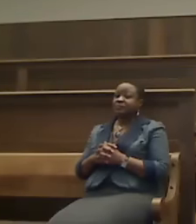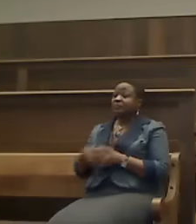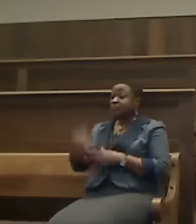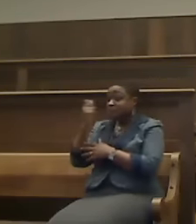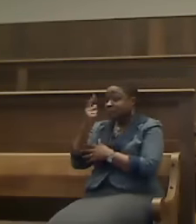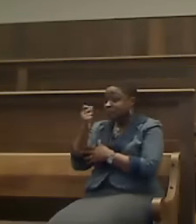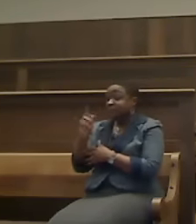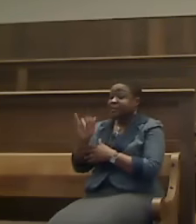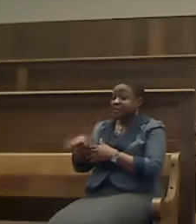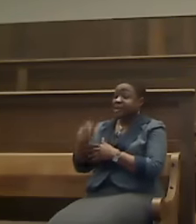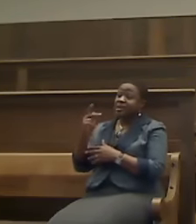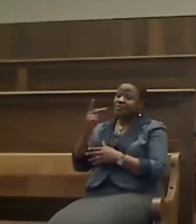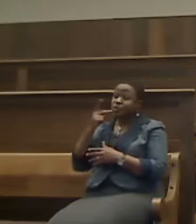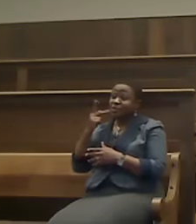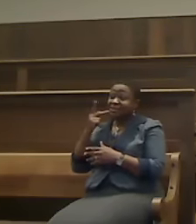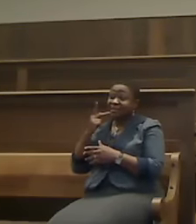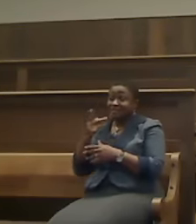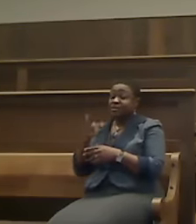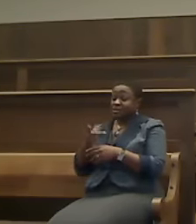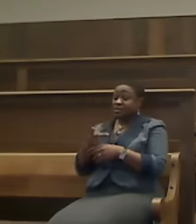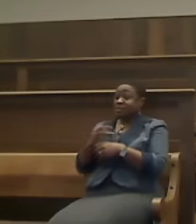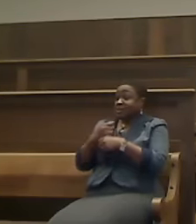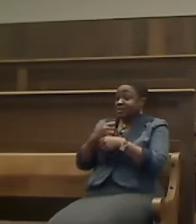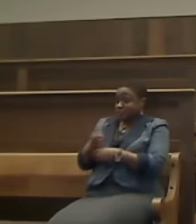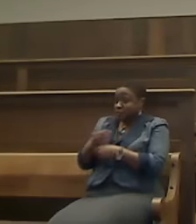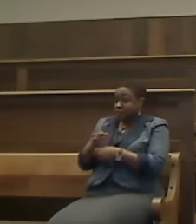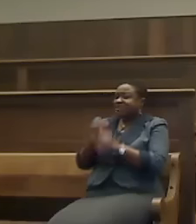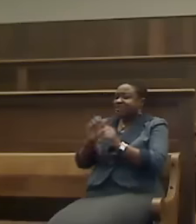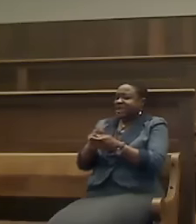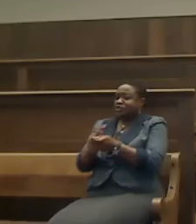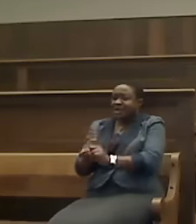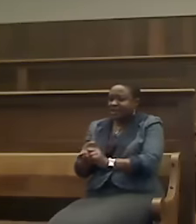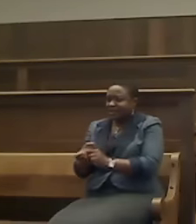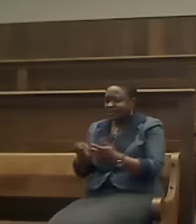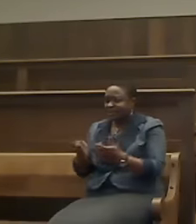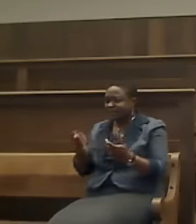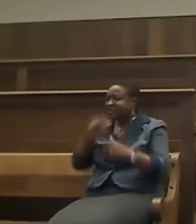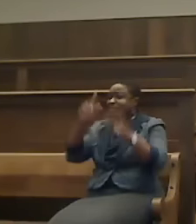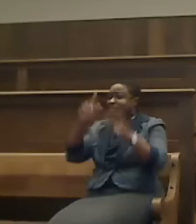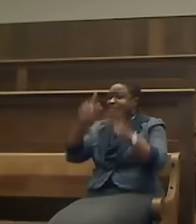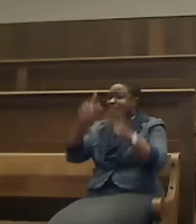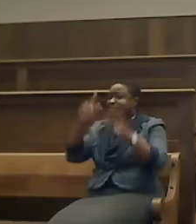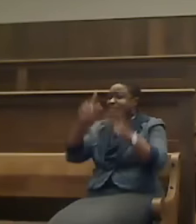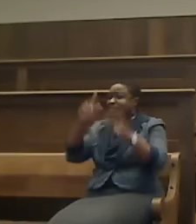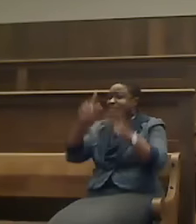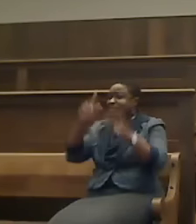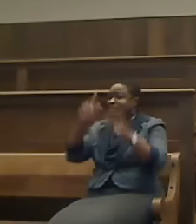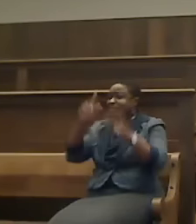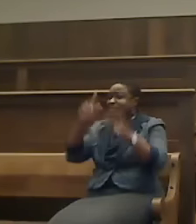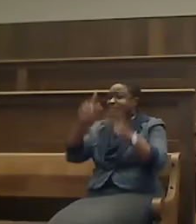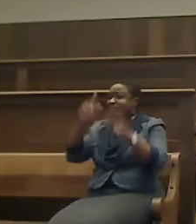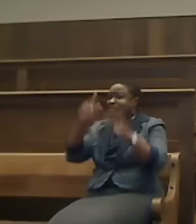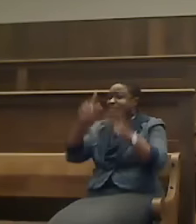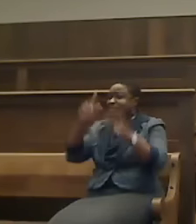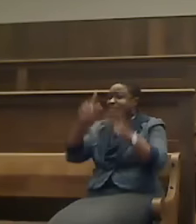the protein that's produced may change in unpredicted ways, and that may create allergic reactions. So there's a whole